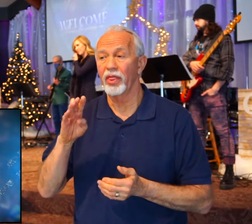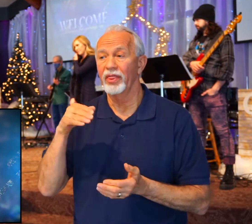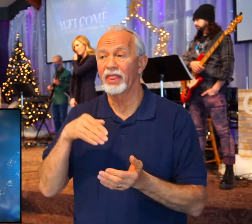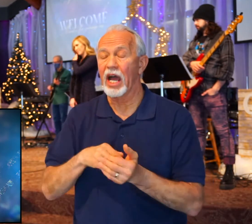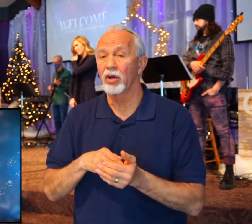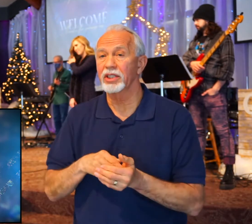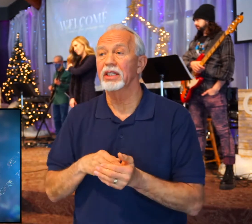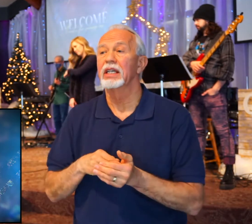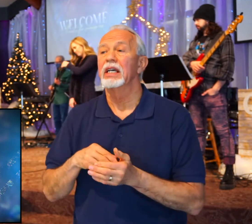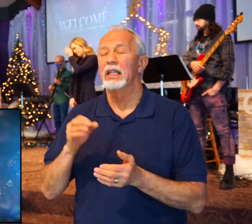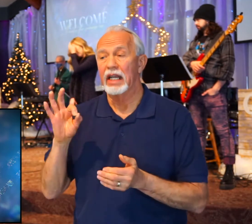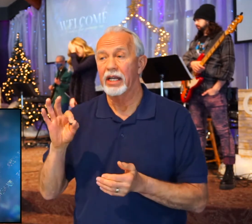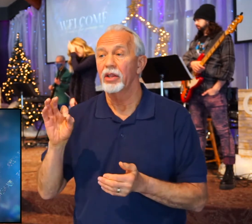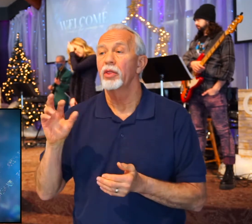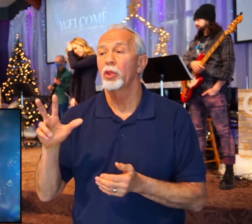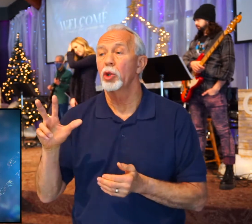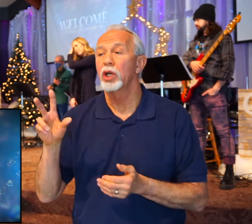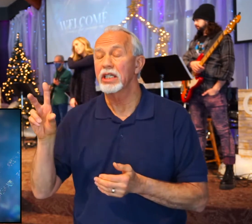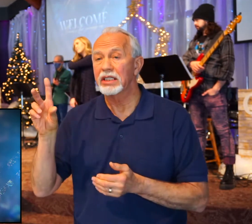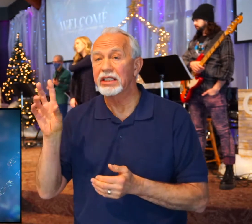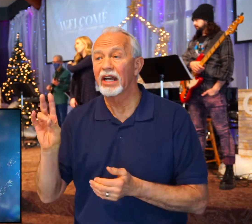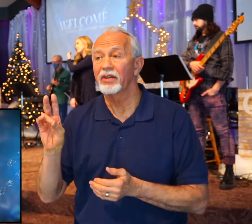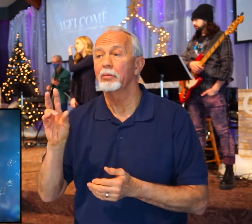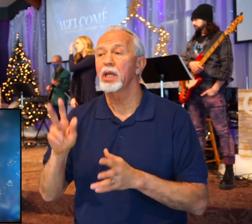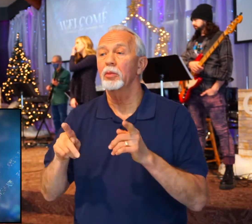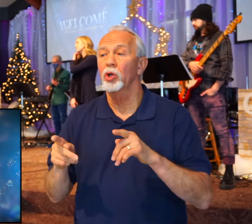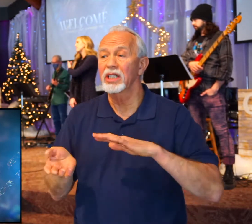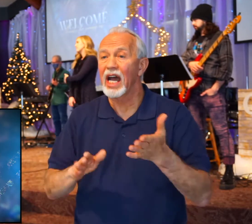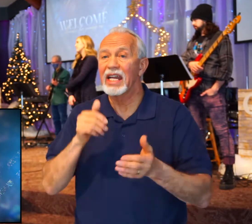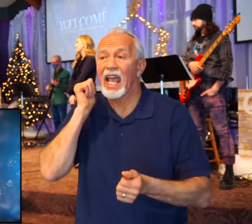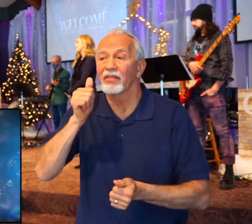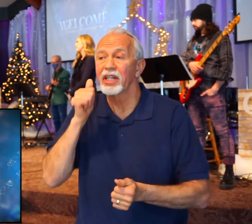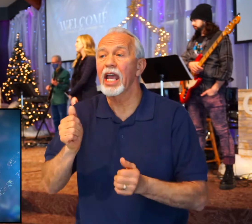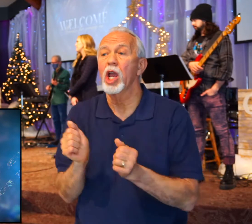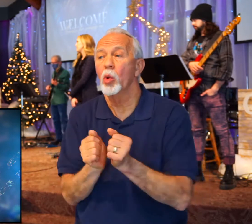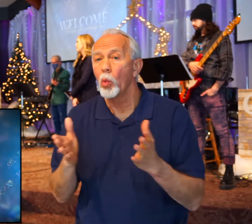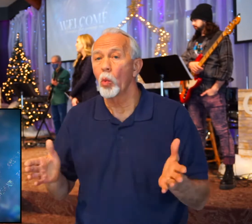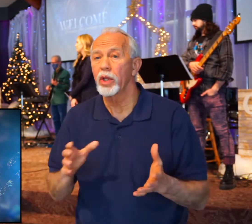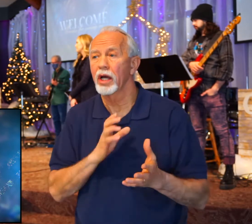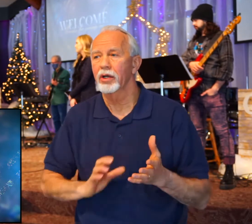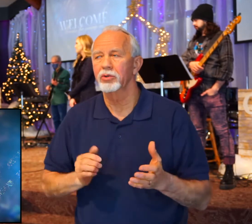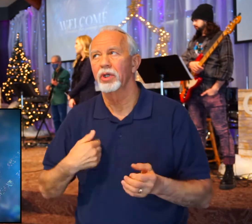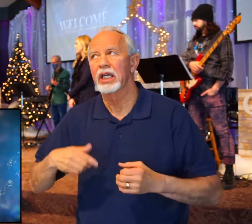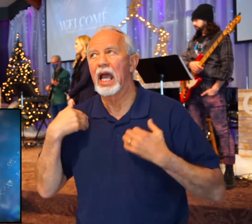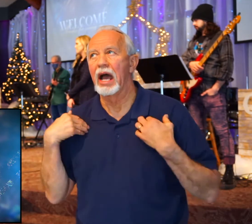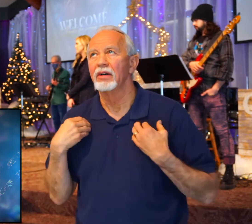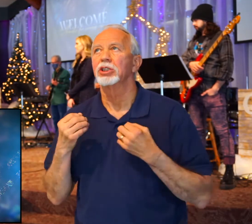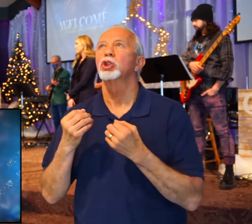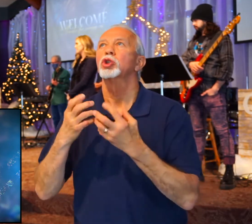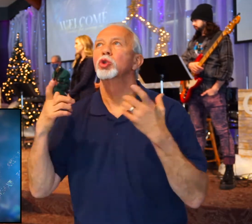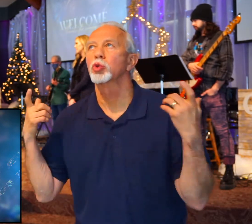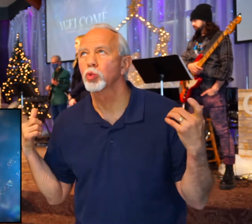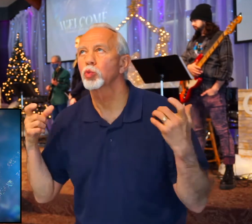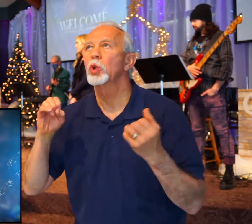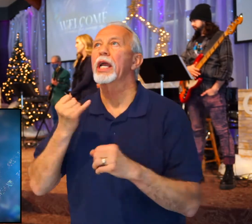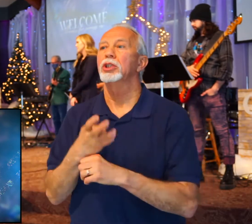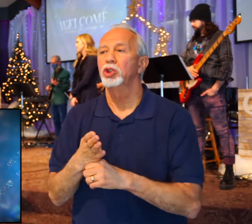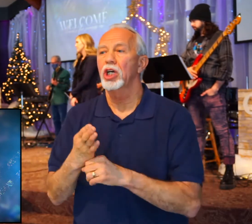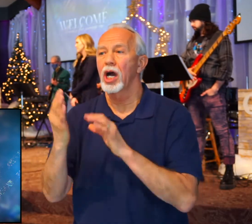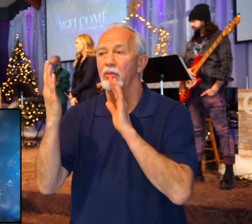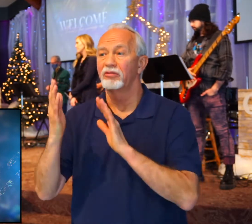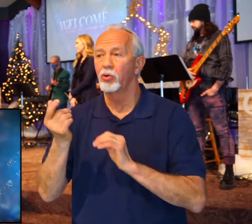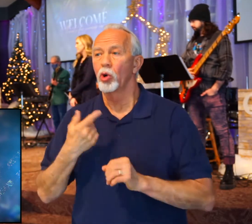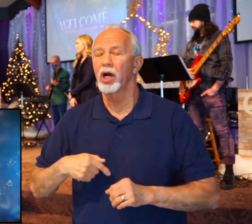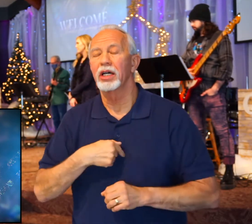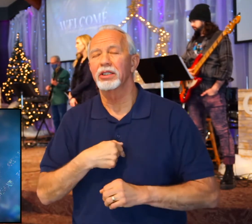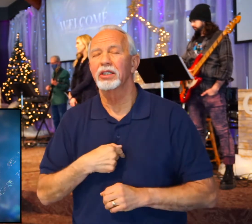154,937 people are dying daily without Christ. We have a great task before us, but we also see